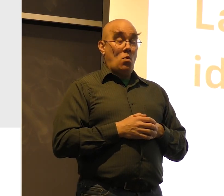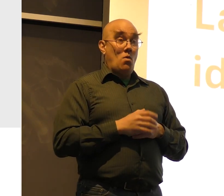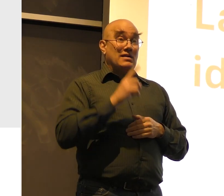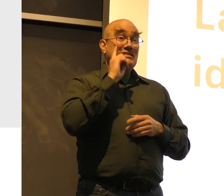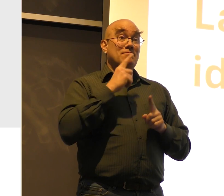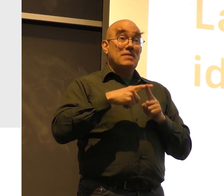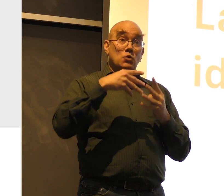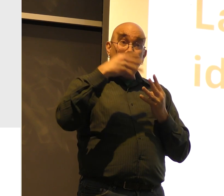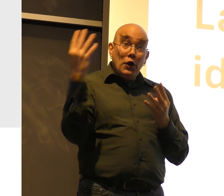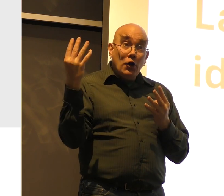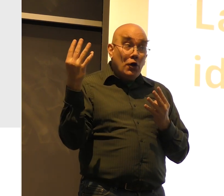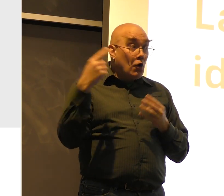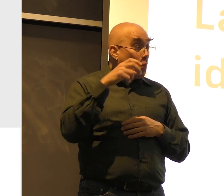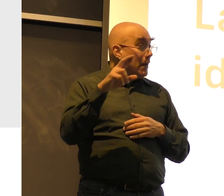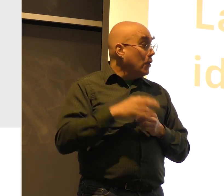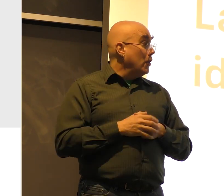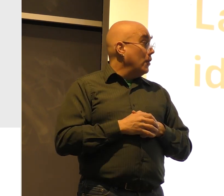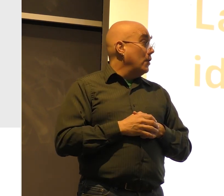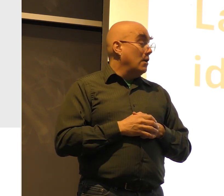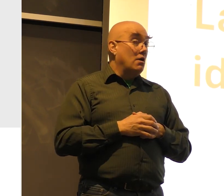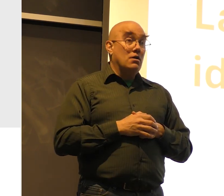term. Deaf plus, queer,